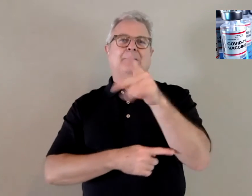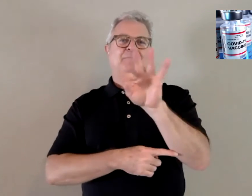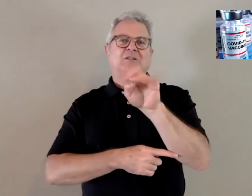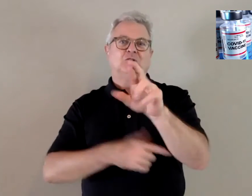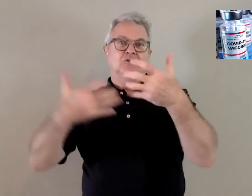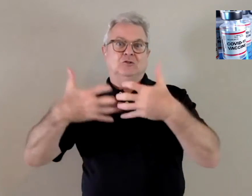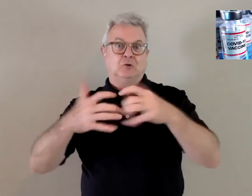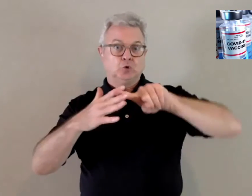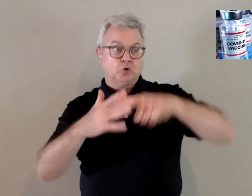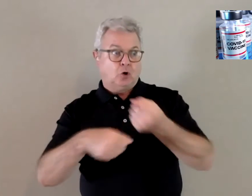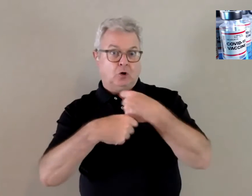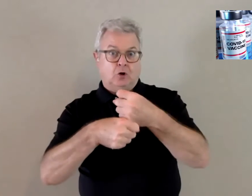make more, we were able to get more.